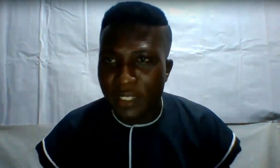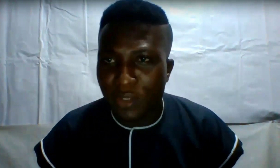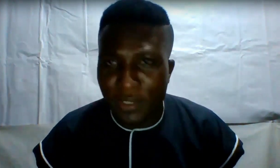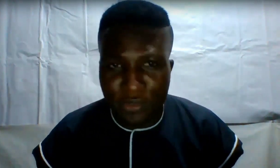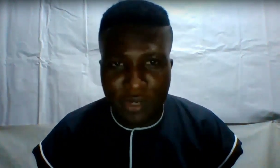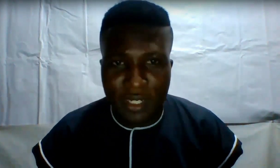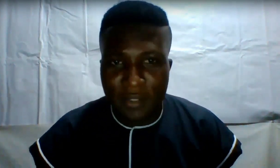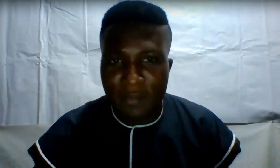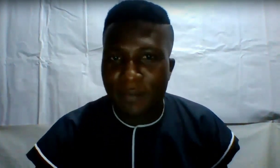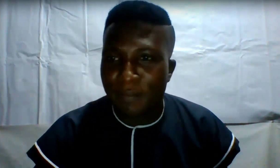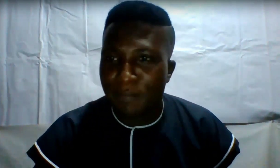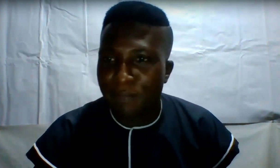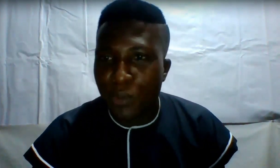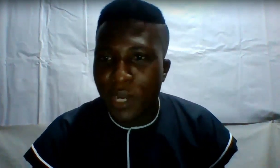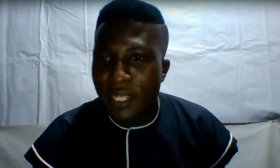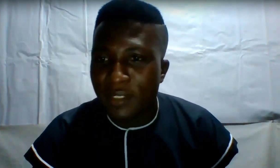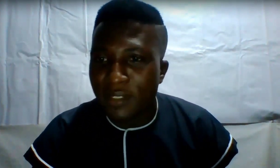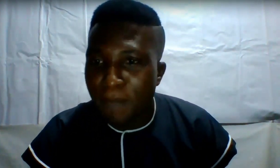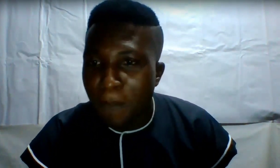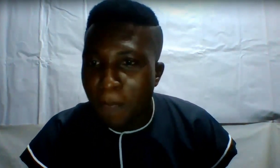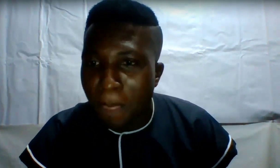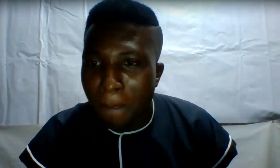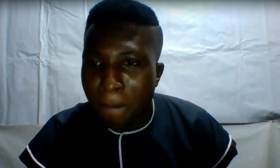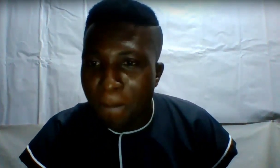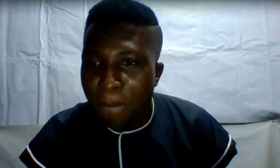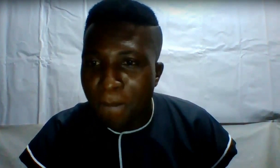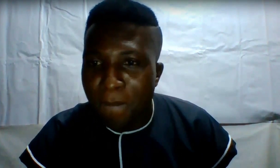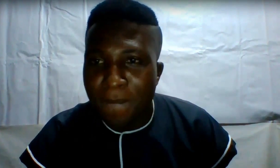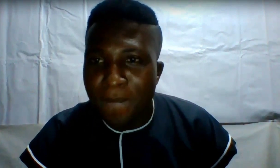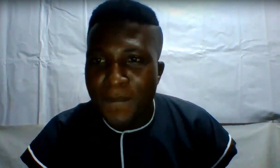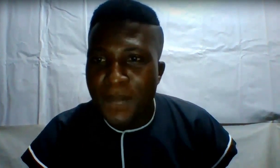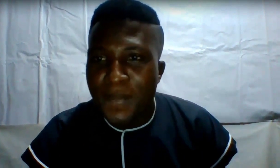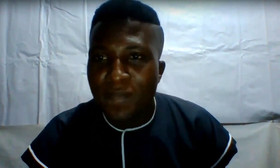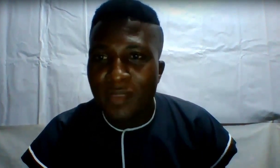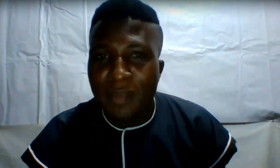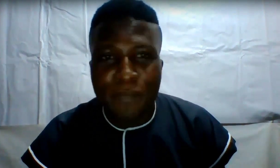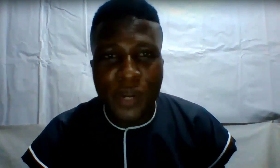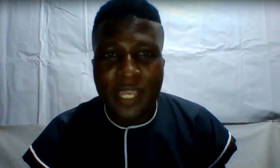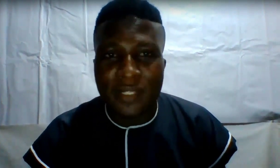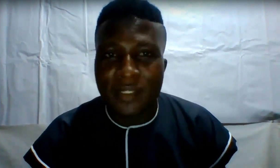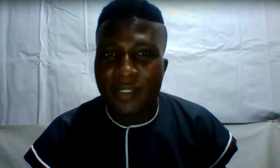Praise. Praise.